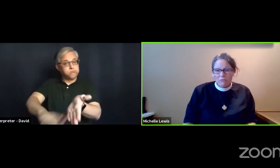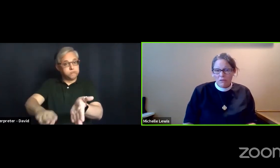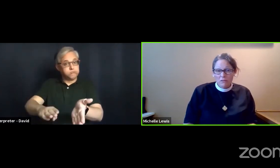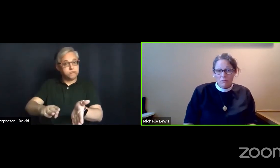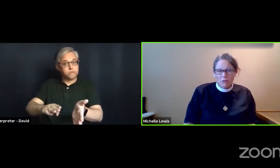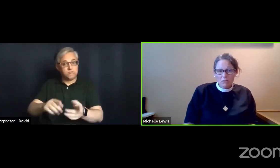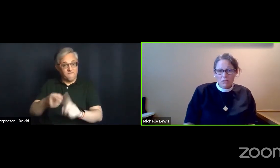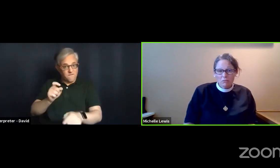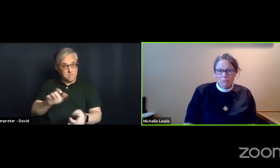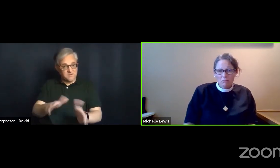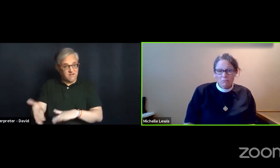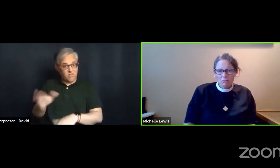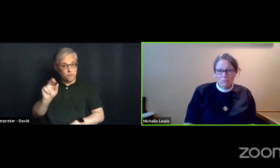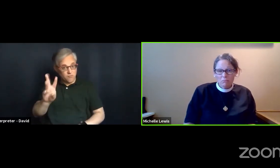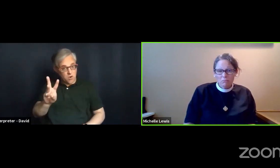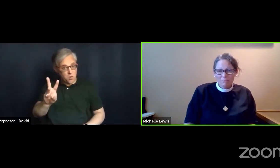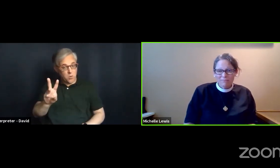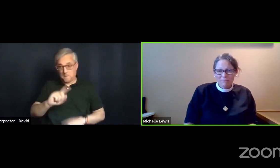I knew nothing about it.